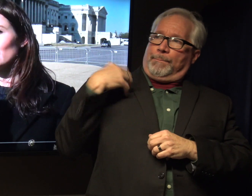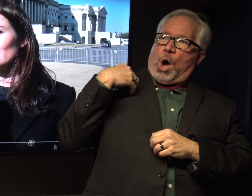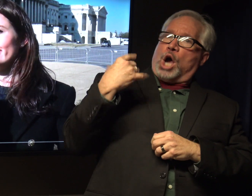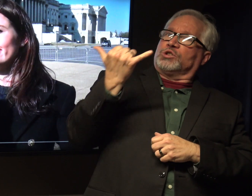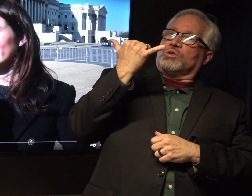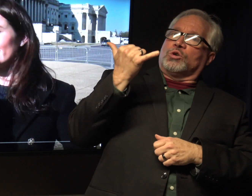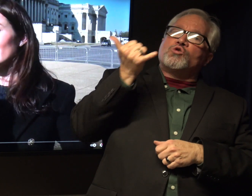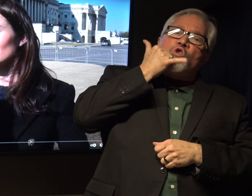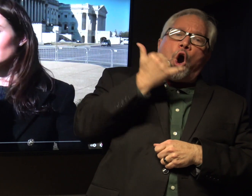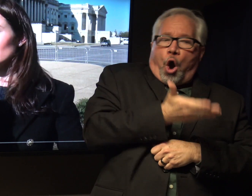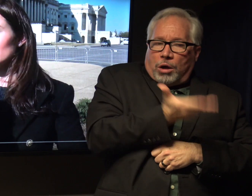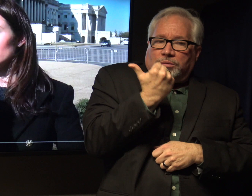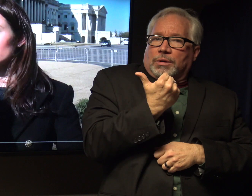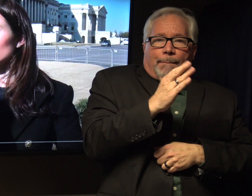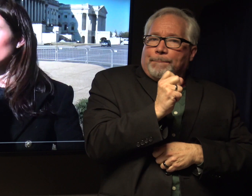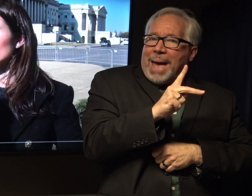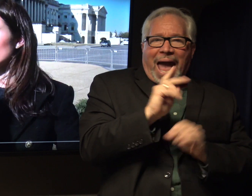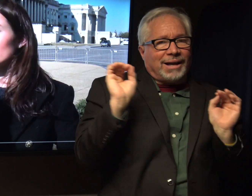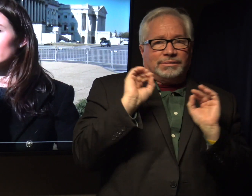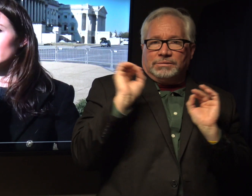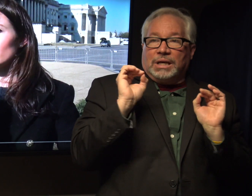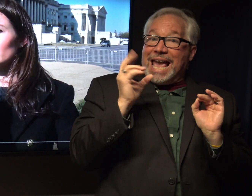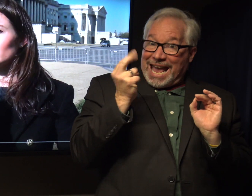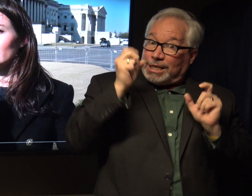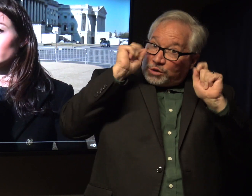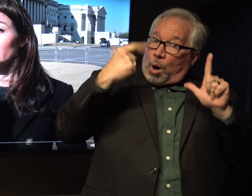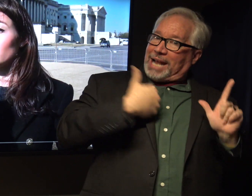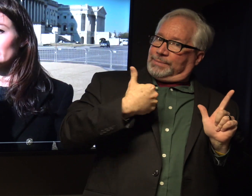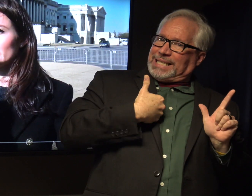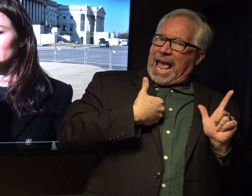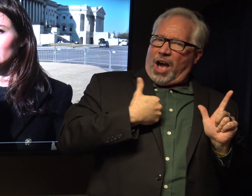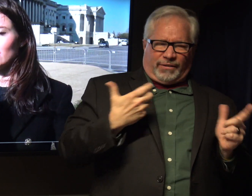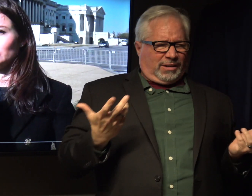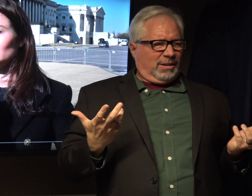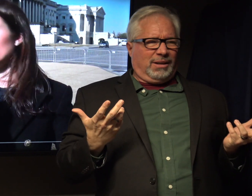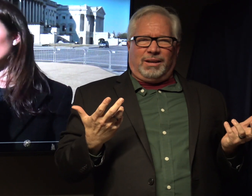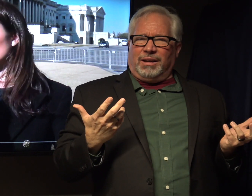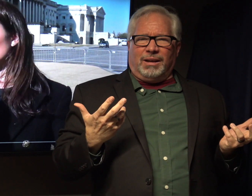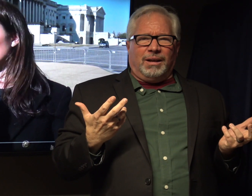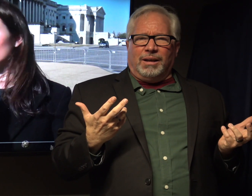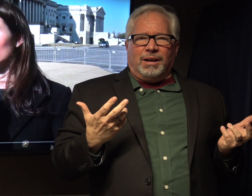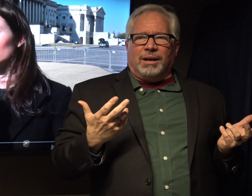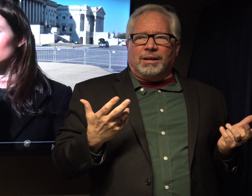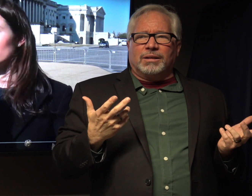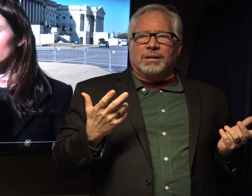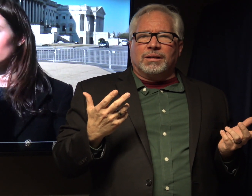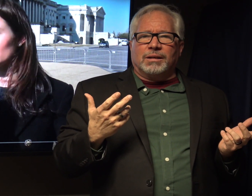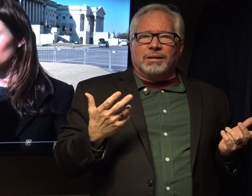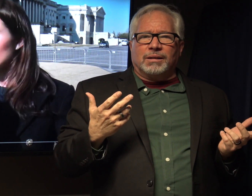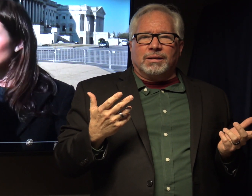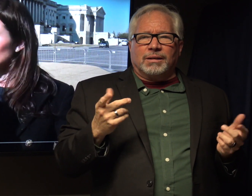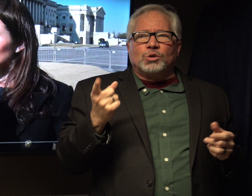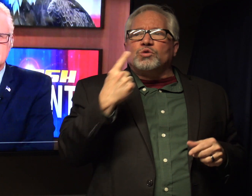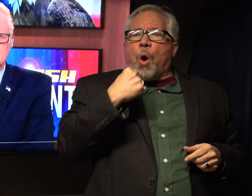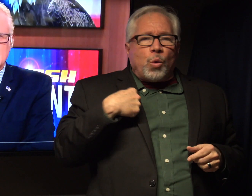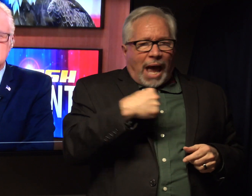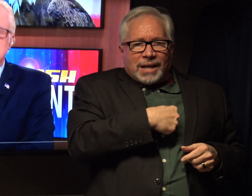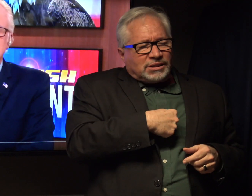So yeah, so he was very surprised about that they were not like requested to be at work when such a big event was going to happen. So they were